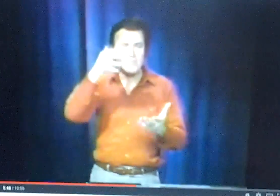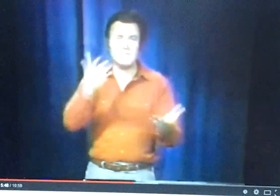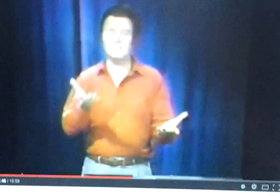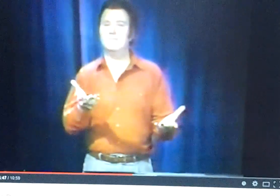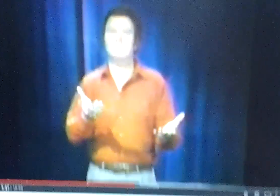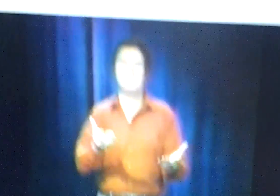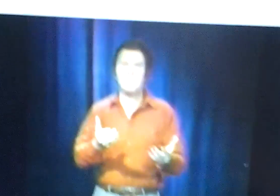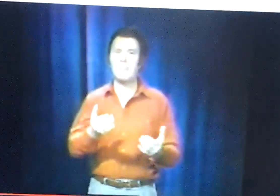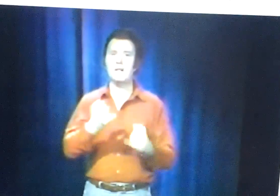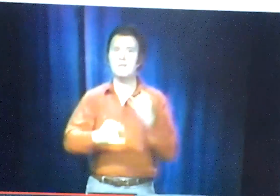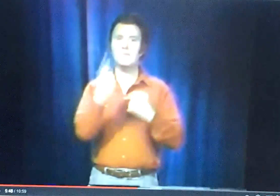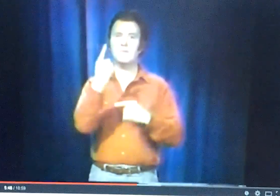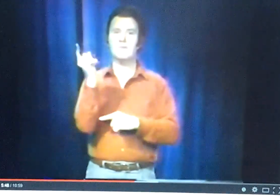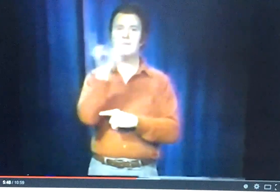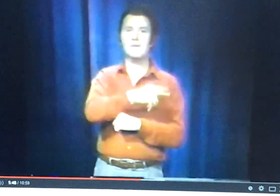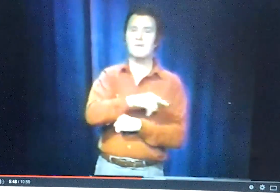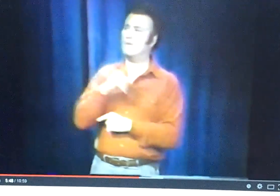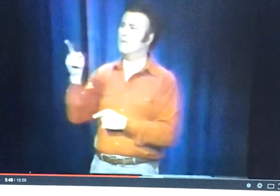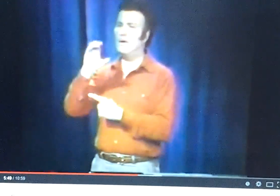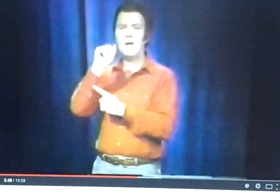For the next month, I worked hard.